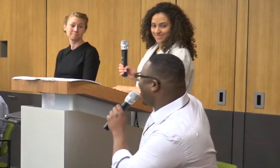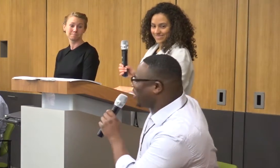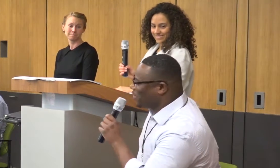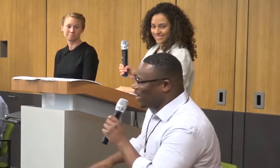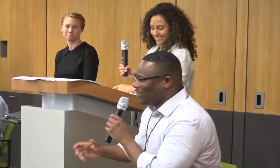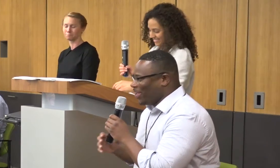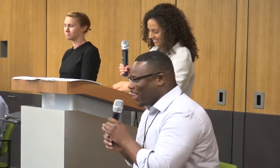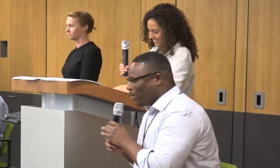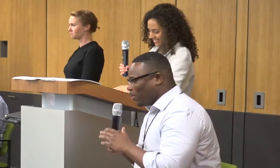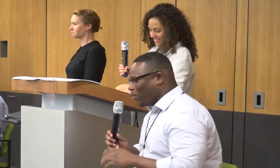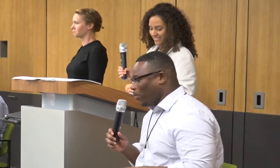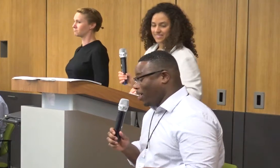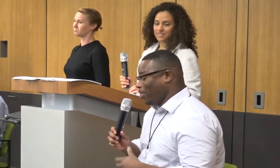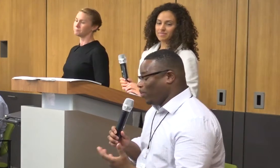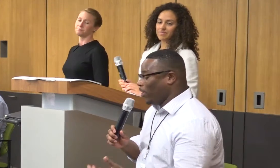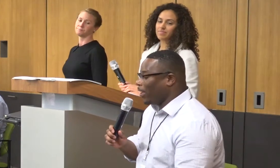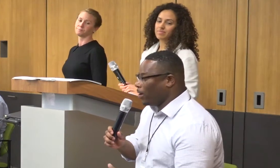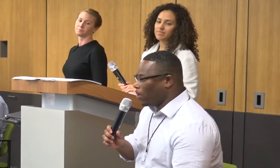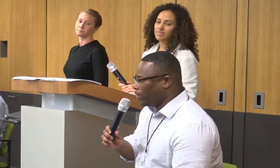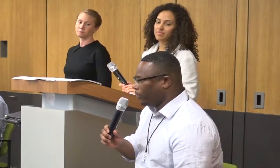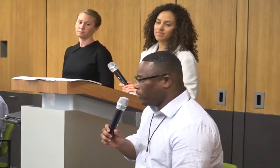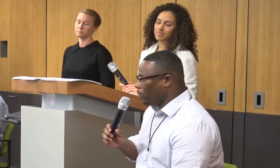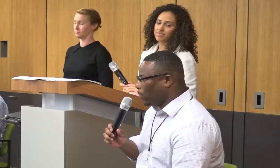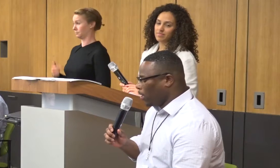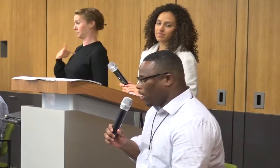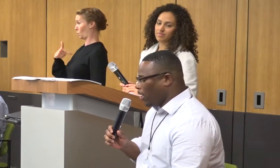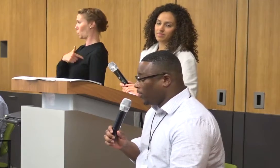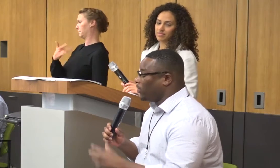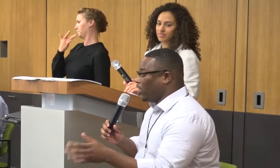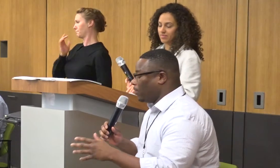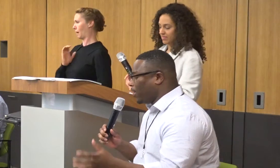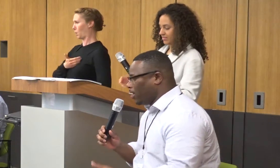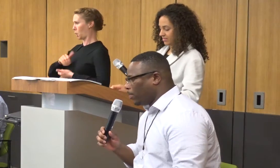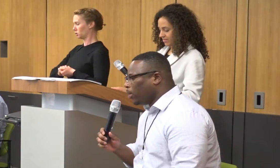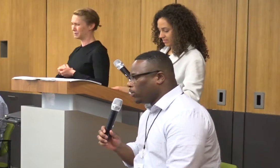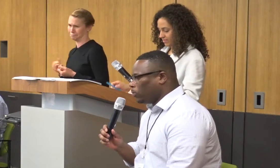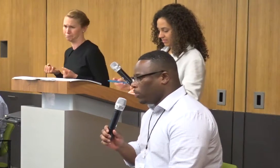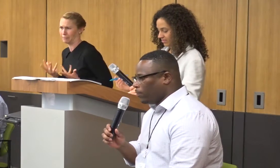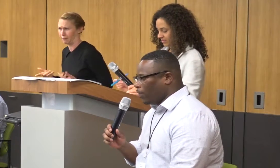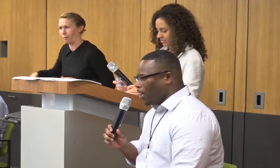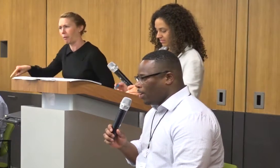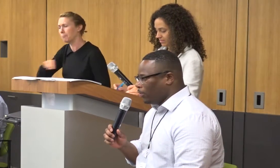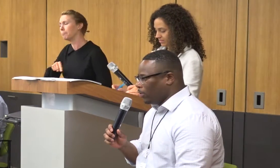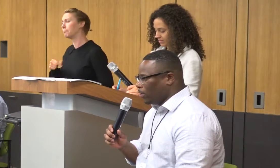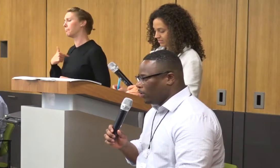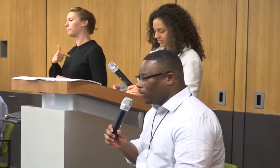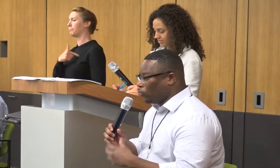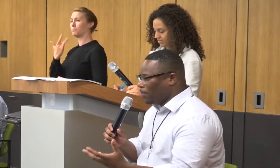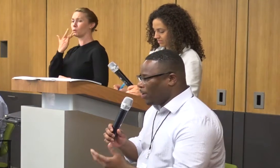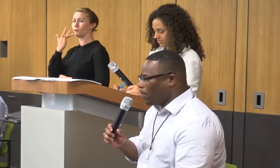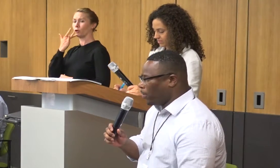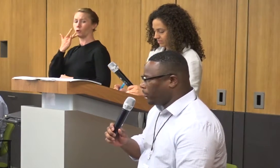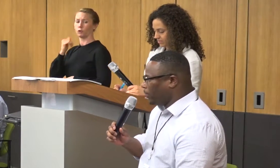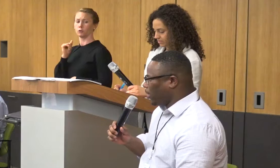At a high level, I'd say that we'd like our partners to, and this is the case for many of them, to sort of